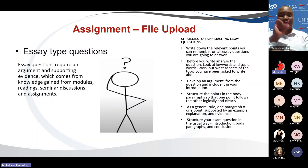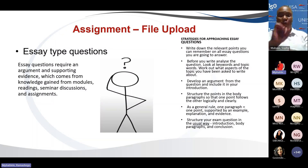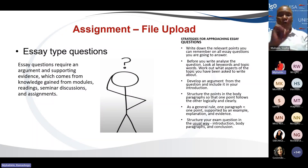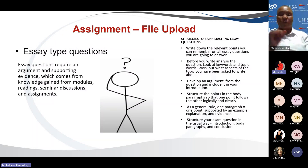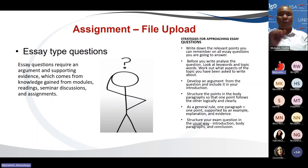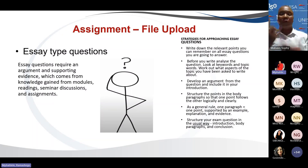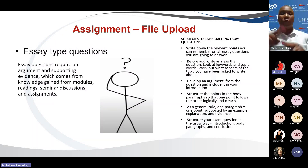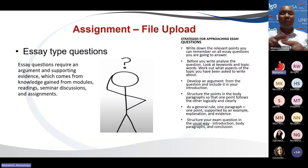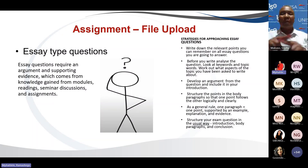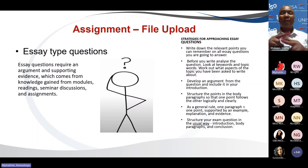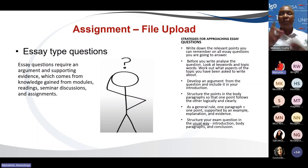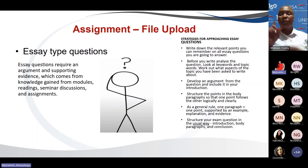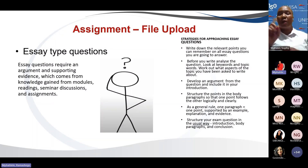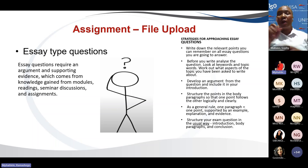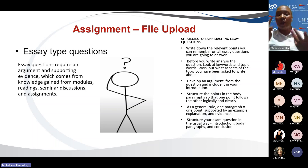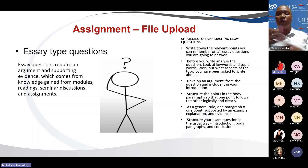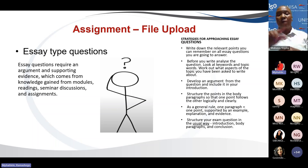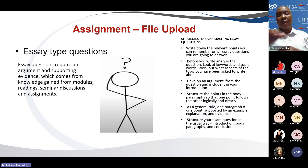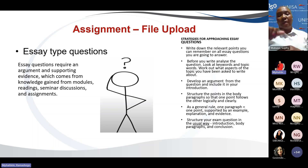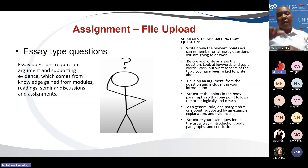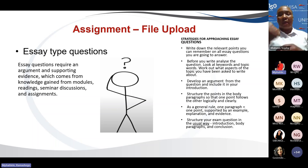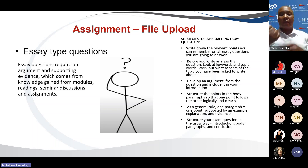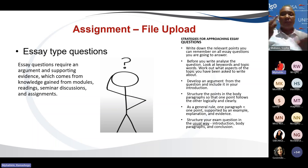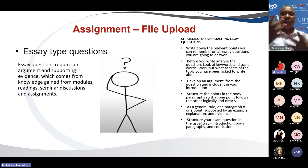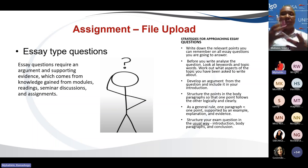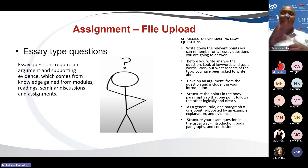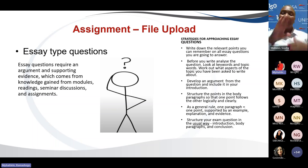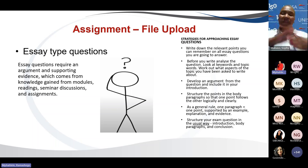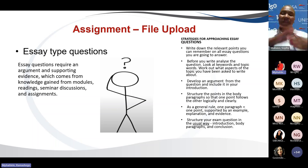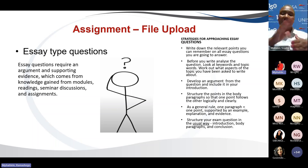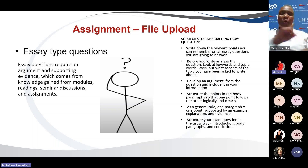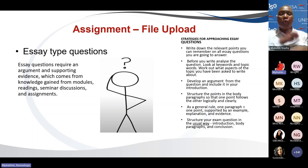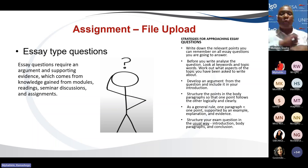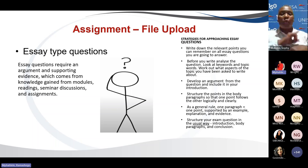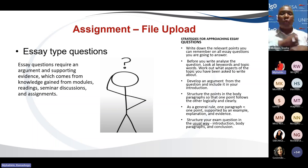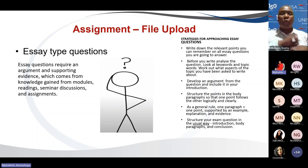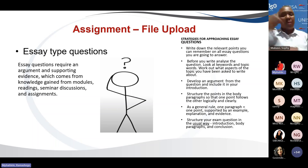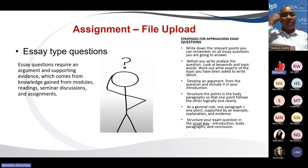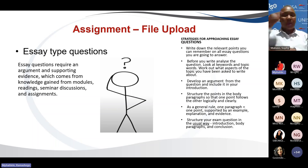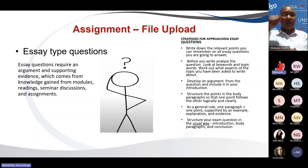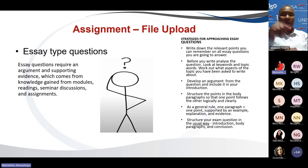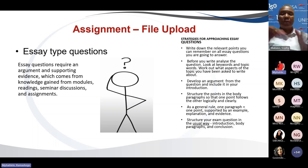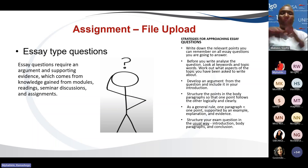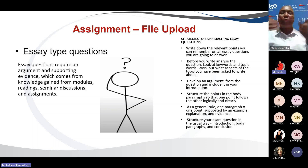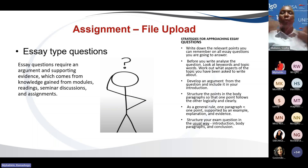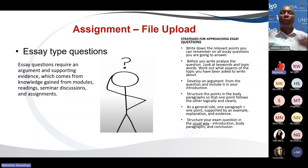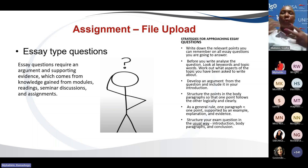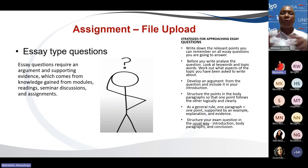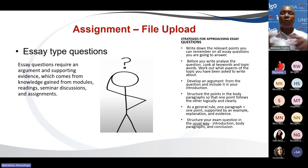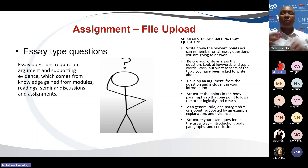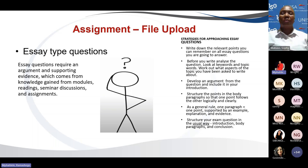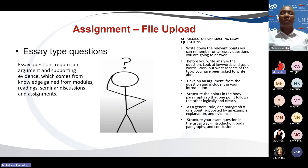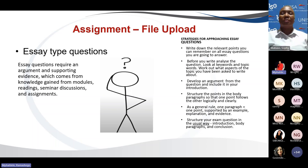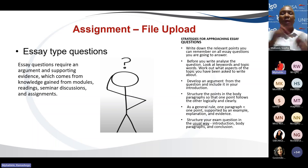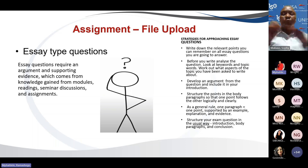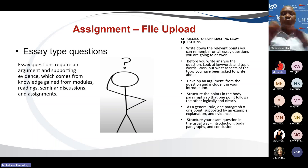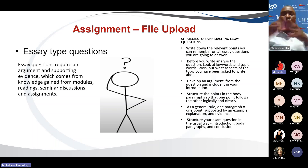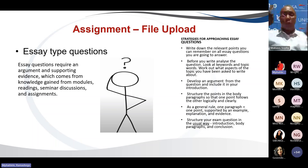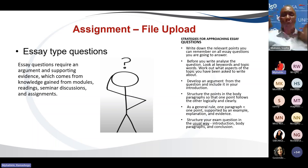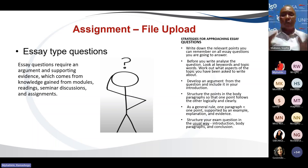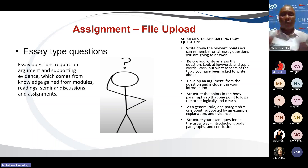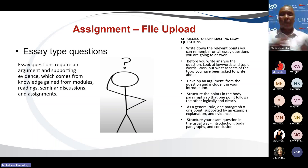with other reasons why do you think it is relevant. So I spoke about the issue